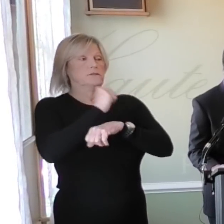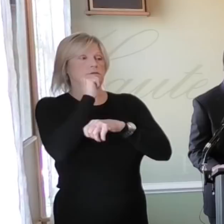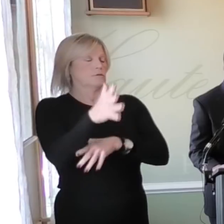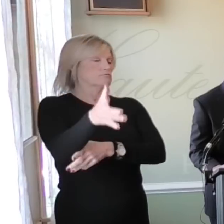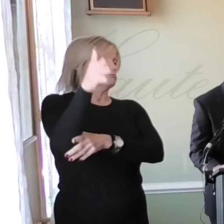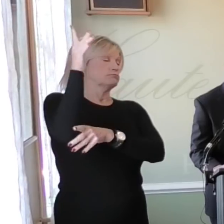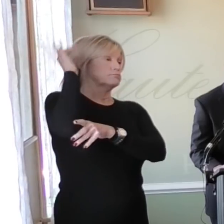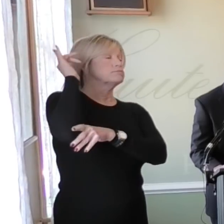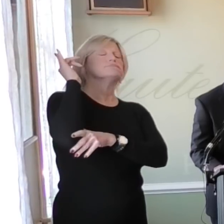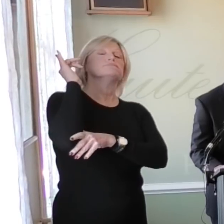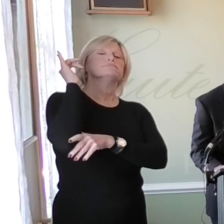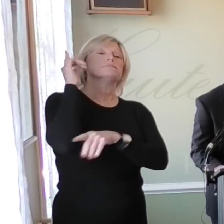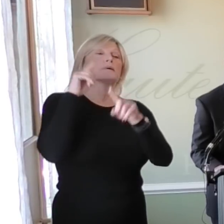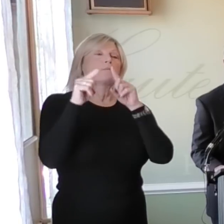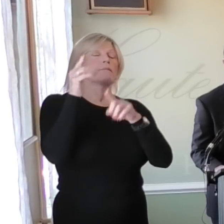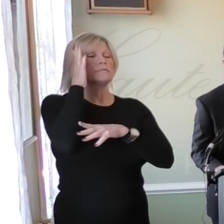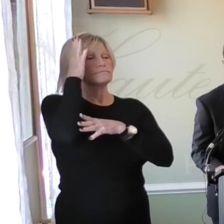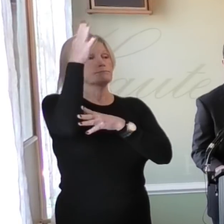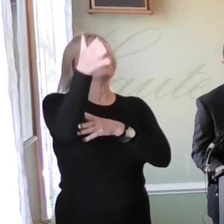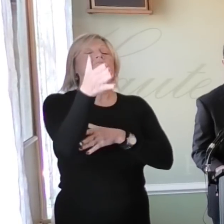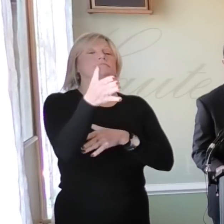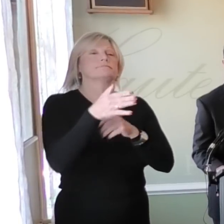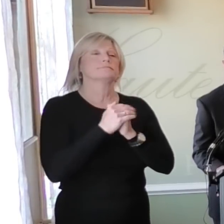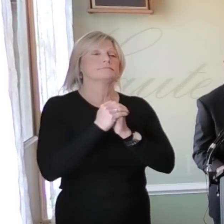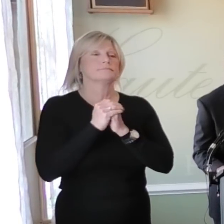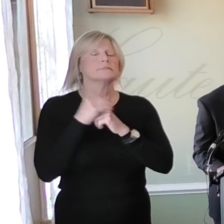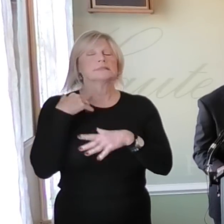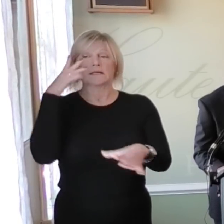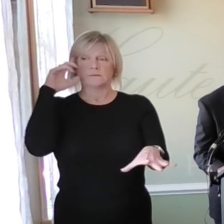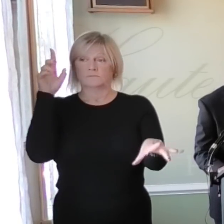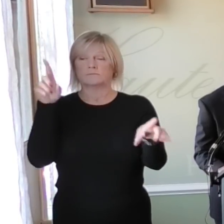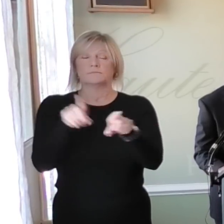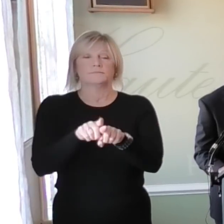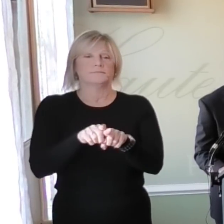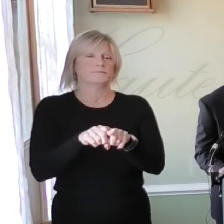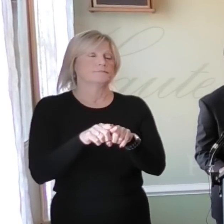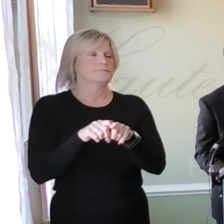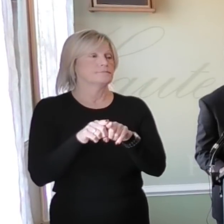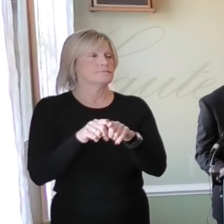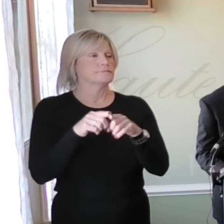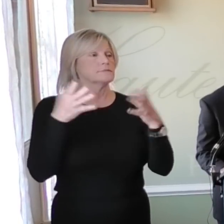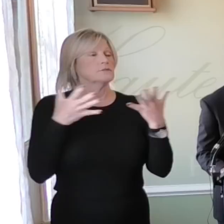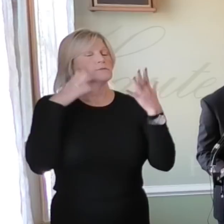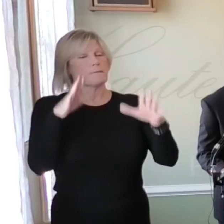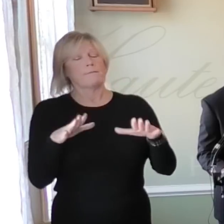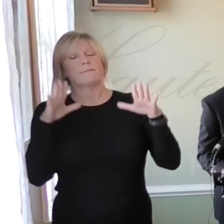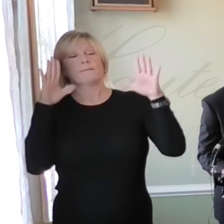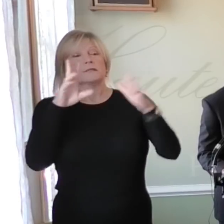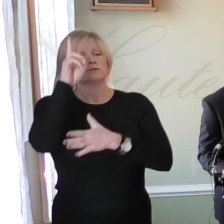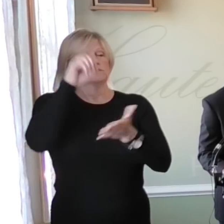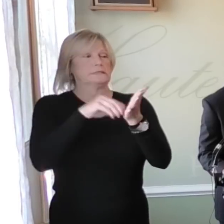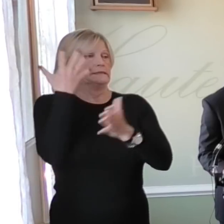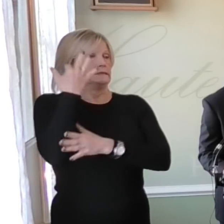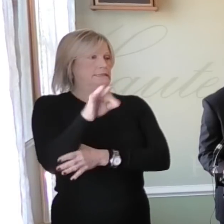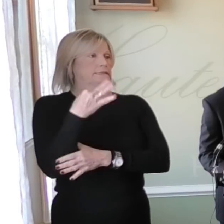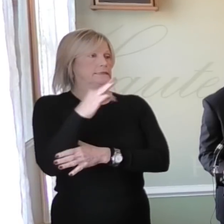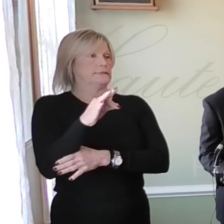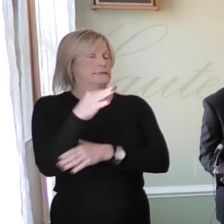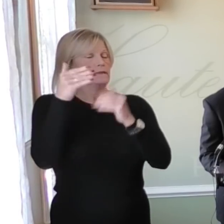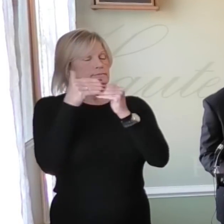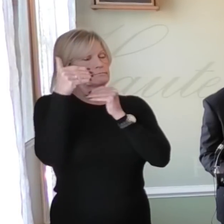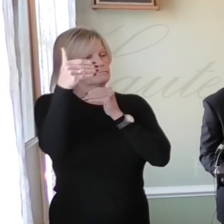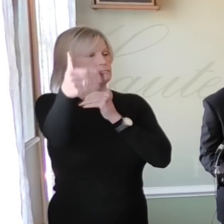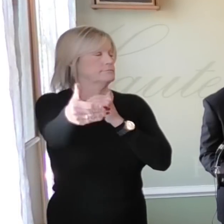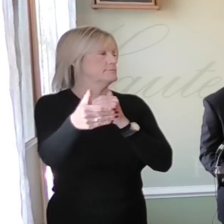behind her, but in front of her, and I agree. Here's to an amazing 2019 and